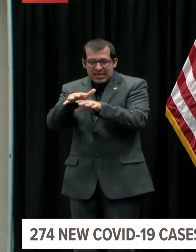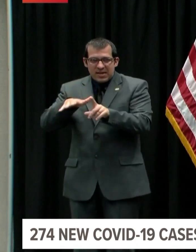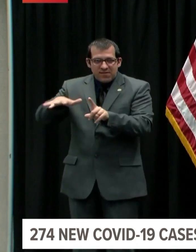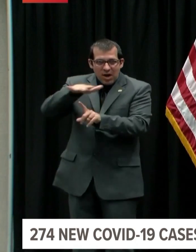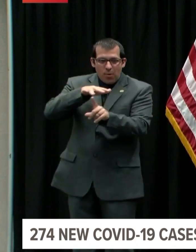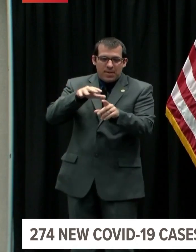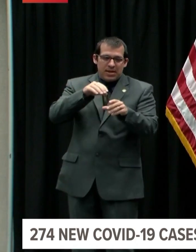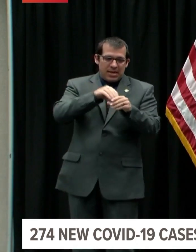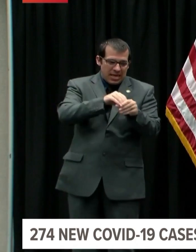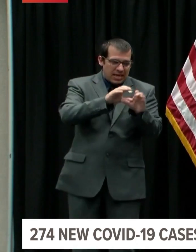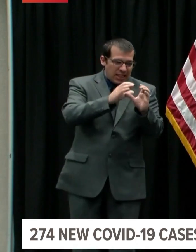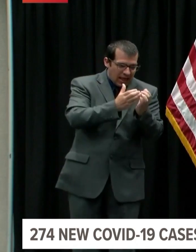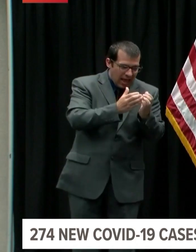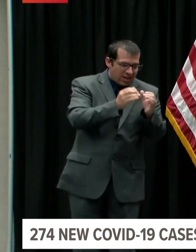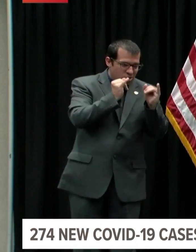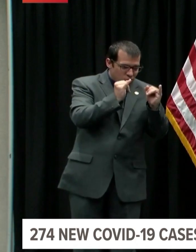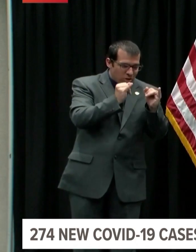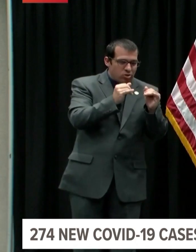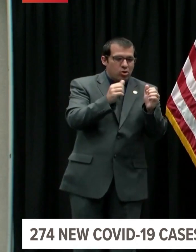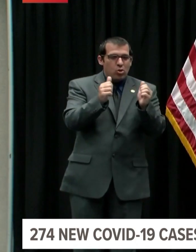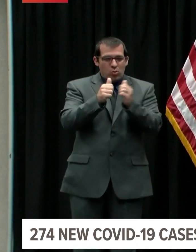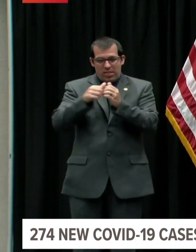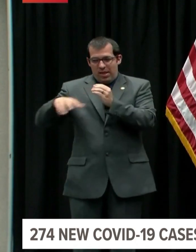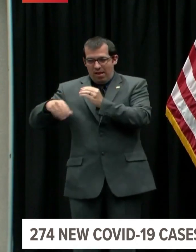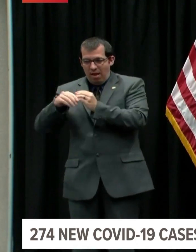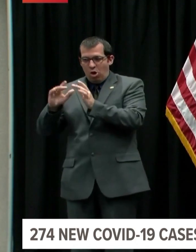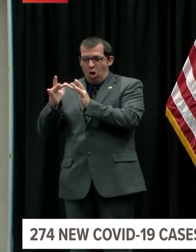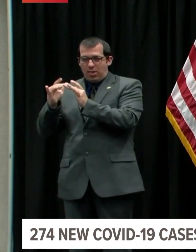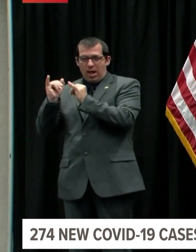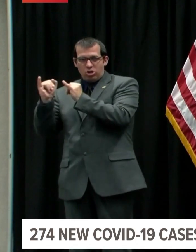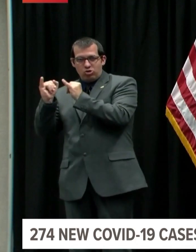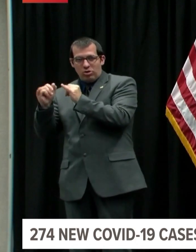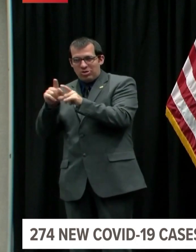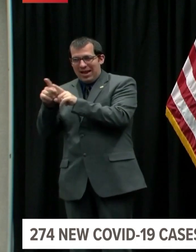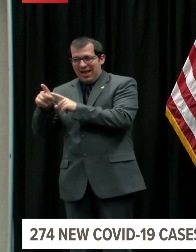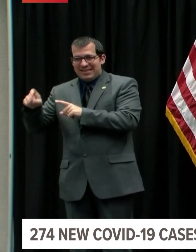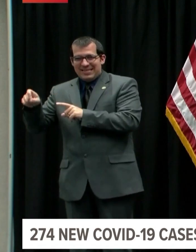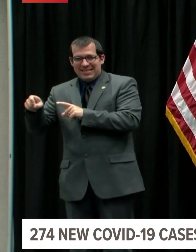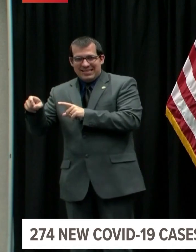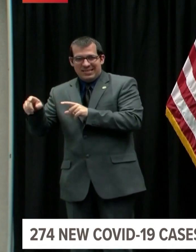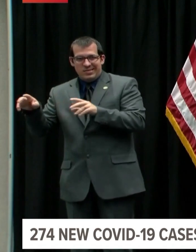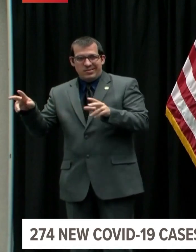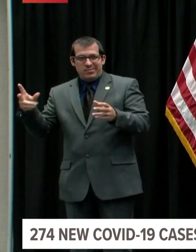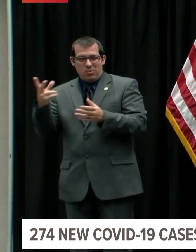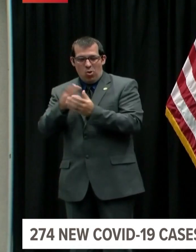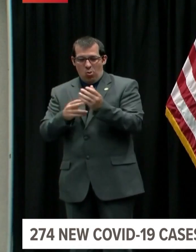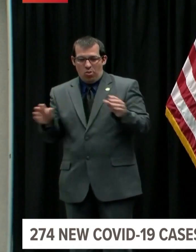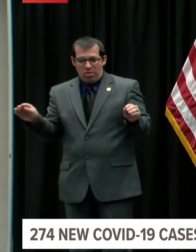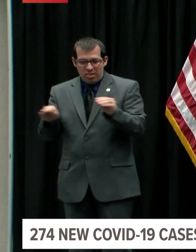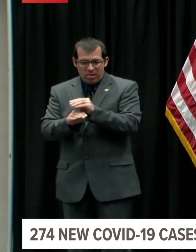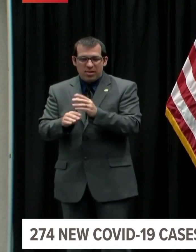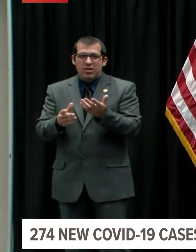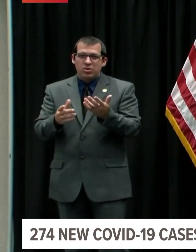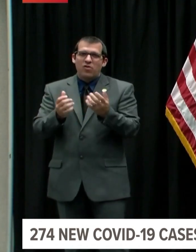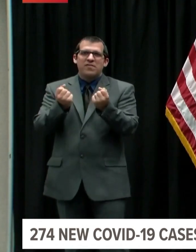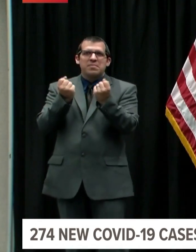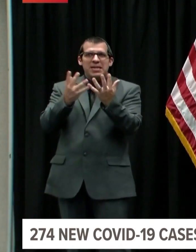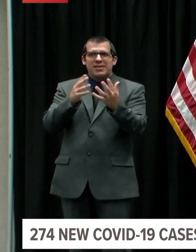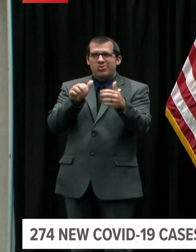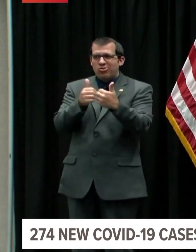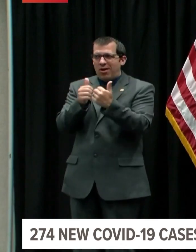of in-class instruction with supplemented by online instruction as needed. And so there's many